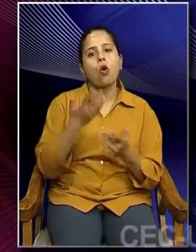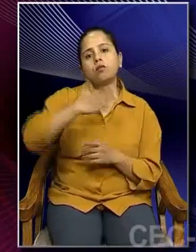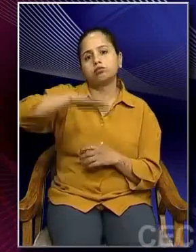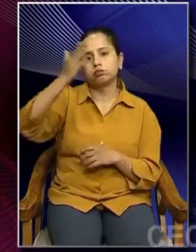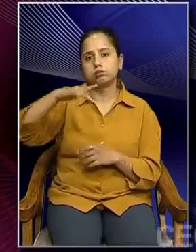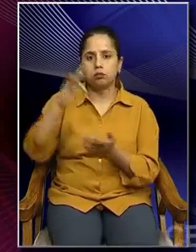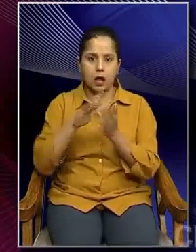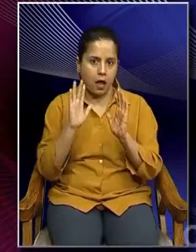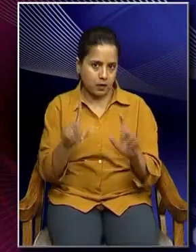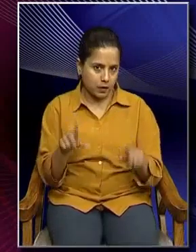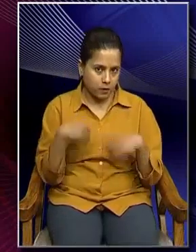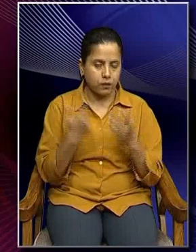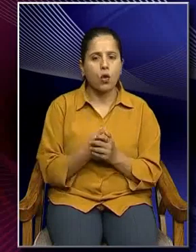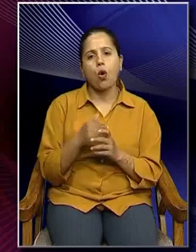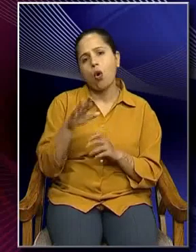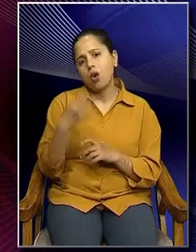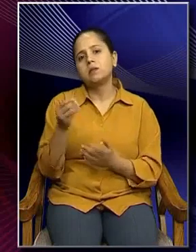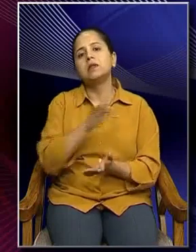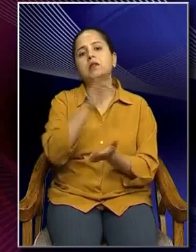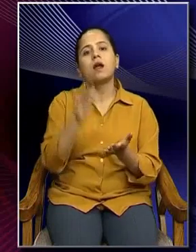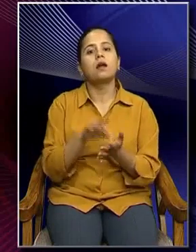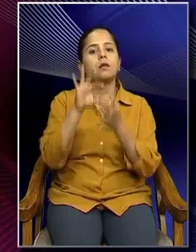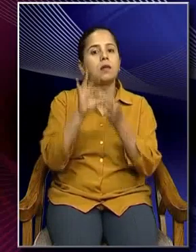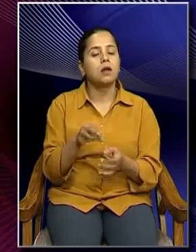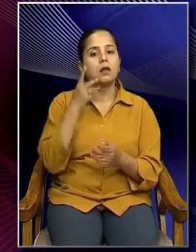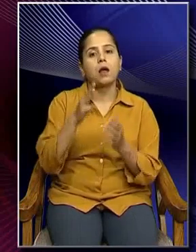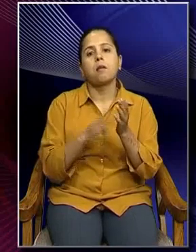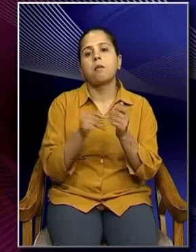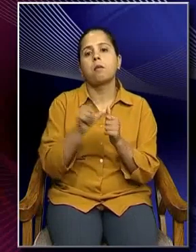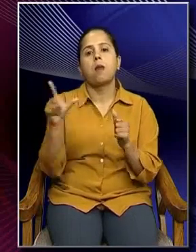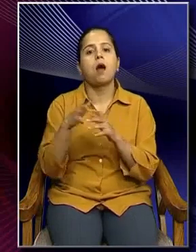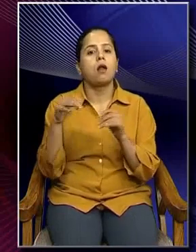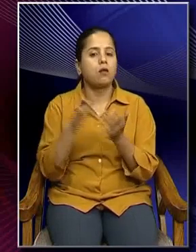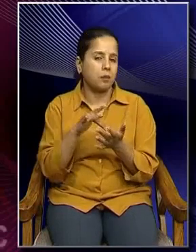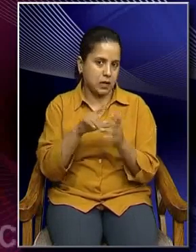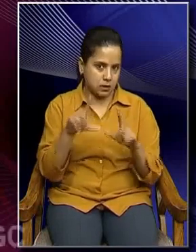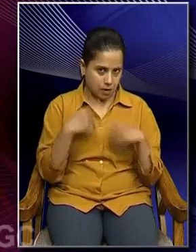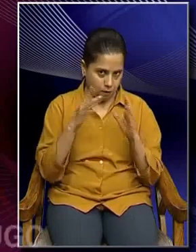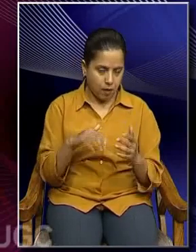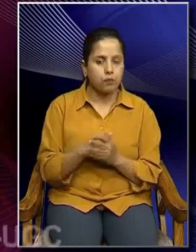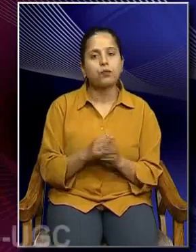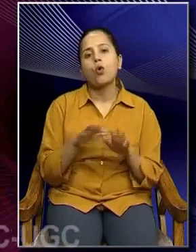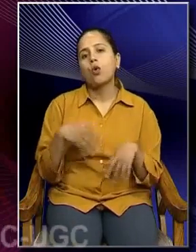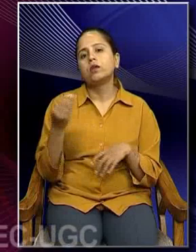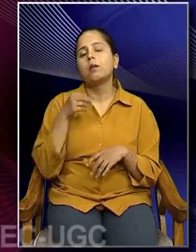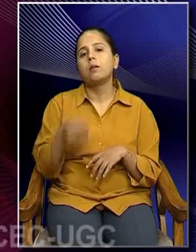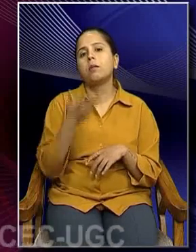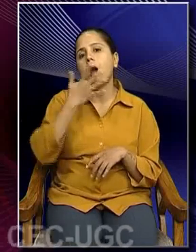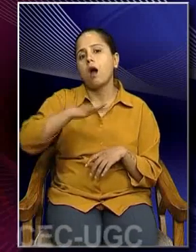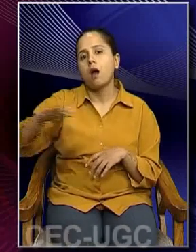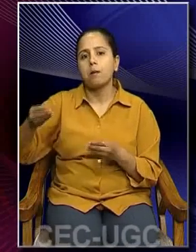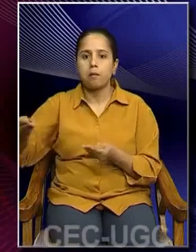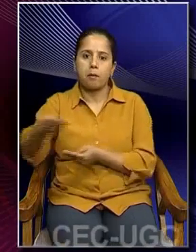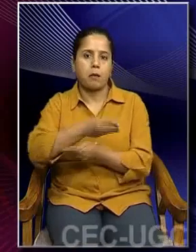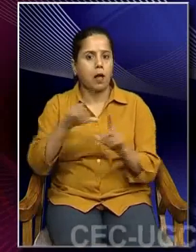states, or maybe somewhere in the central part of Malwa region, or somebody who's living in the coastal part of this country.